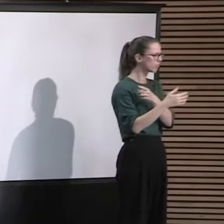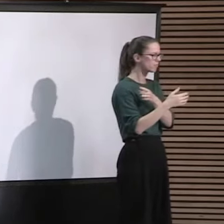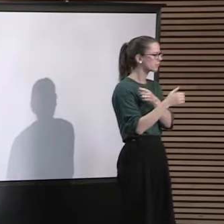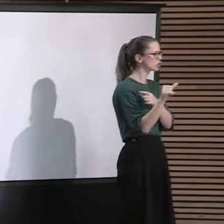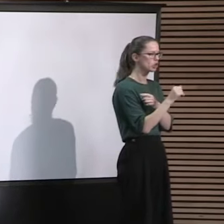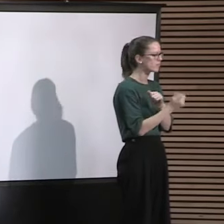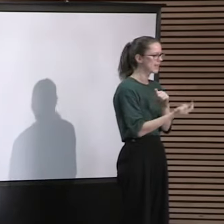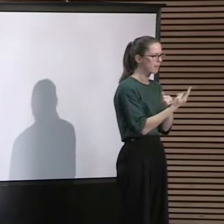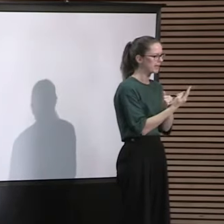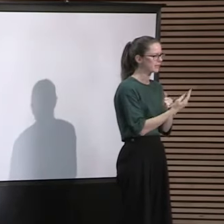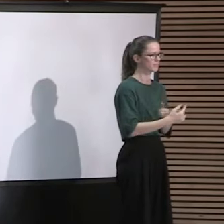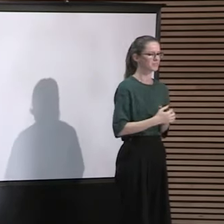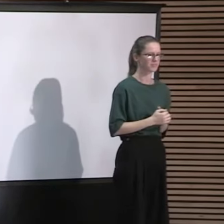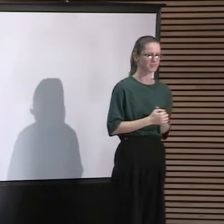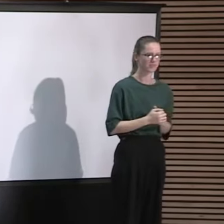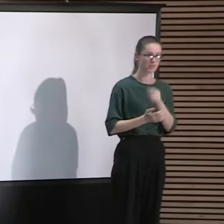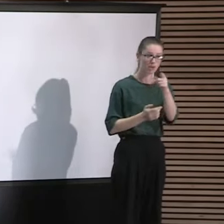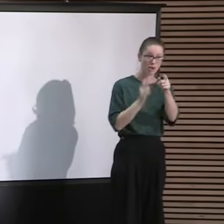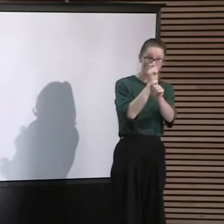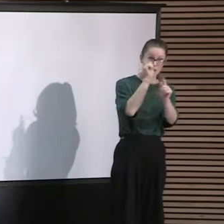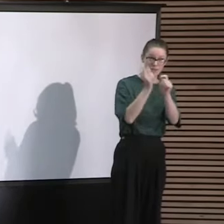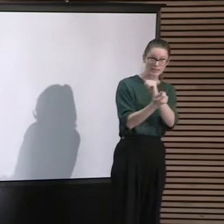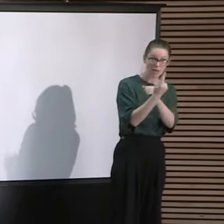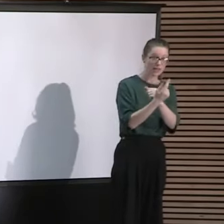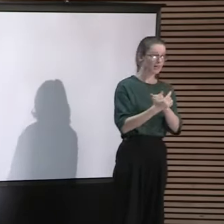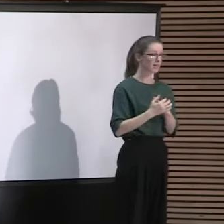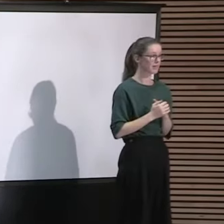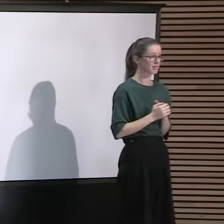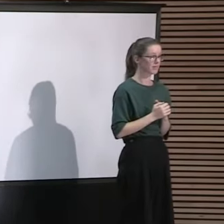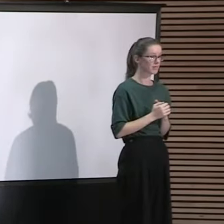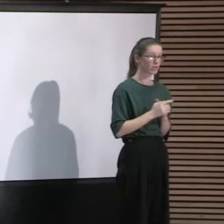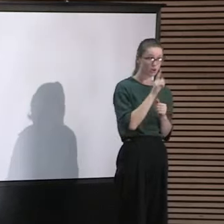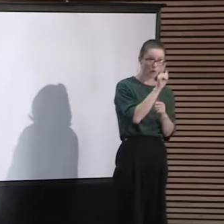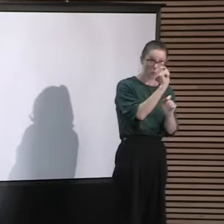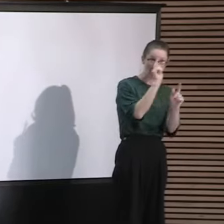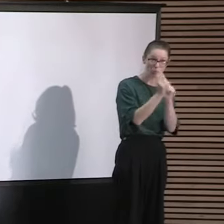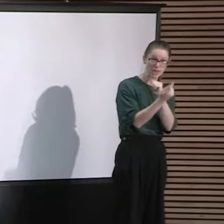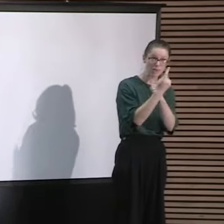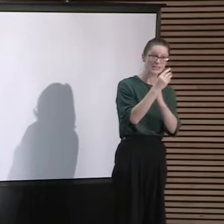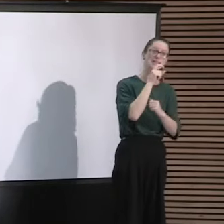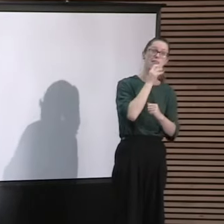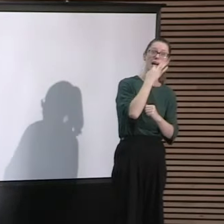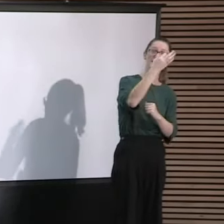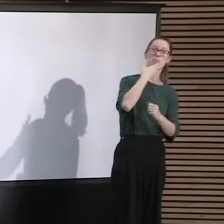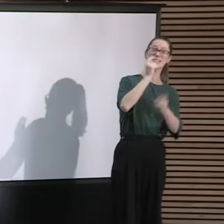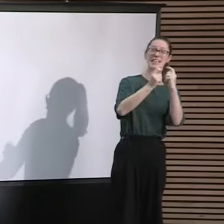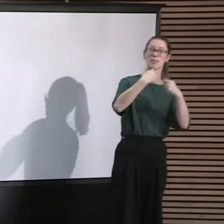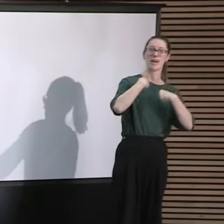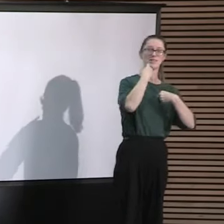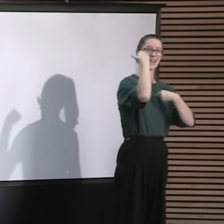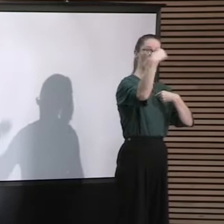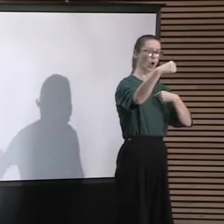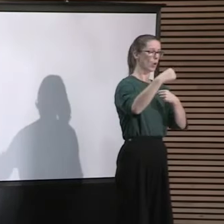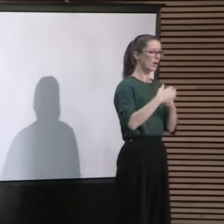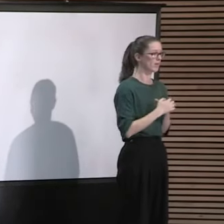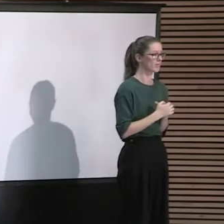have been declined tests. Are you aware that that was happening? Minister, are you aware that that was happening? Because that's what we're hearing anecdotally.